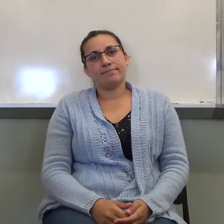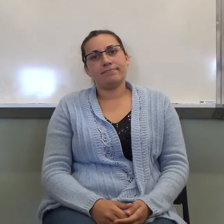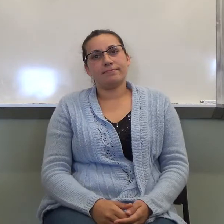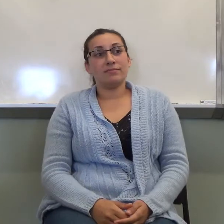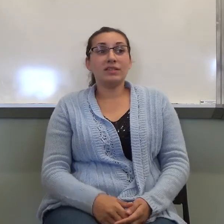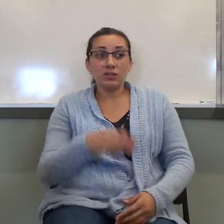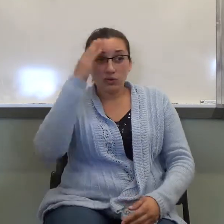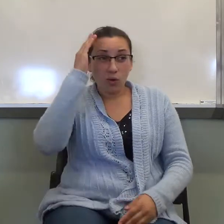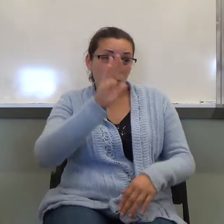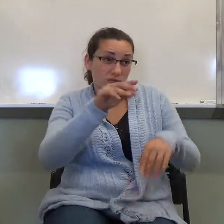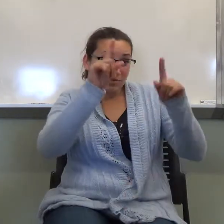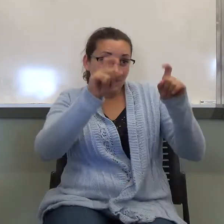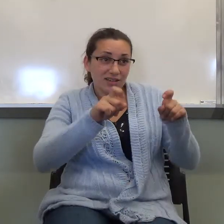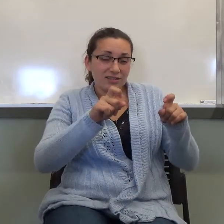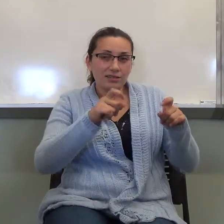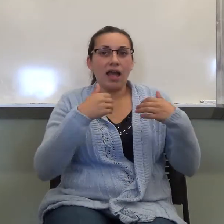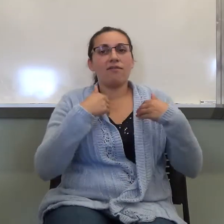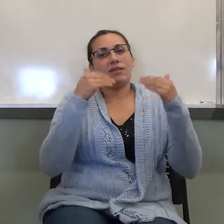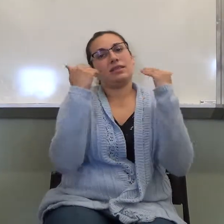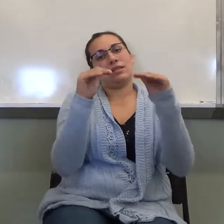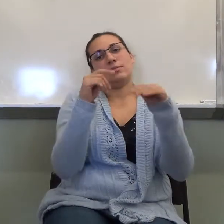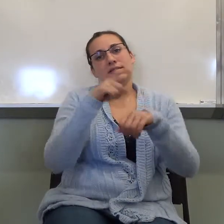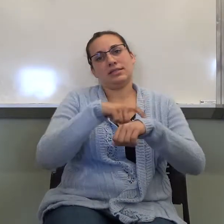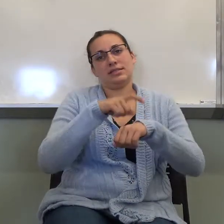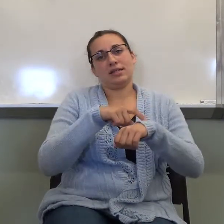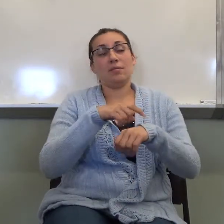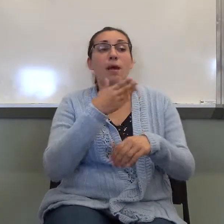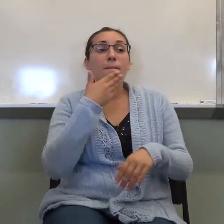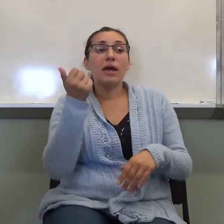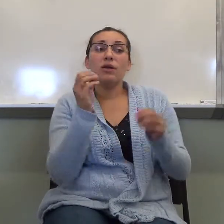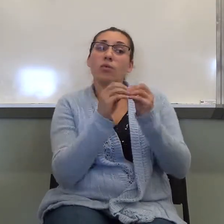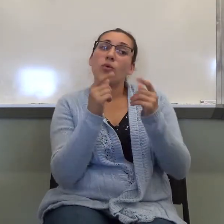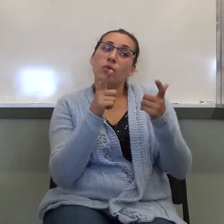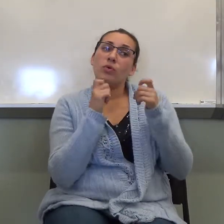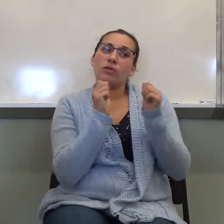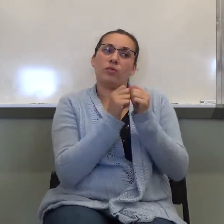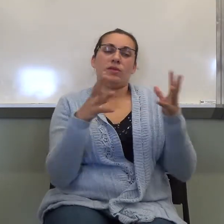and you can get it done quicker without the calculator. It's really amazing.